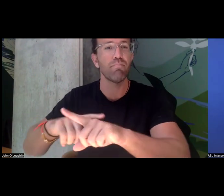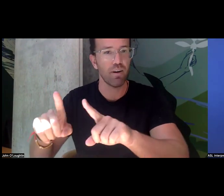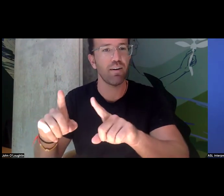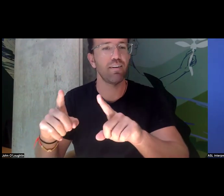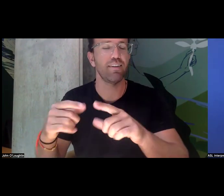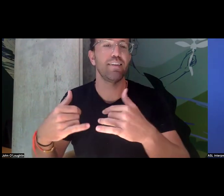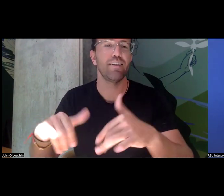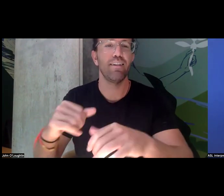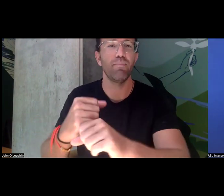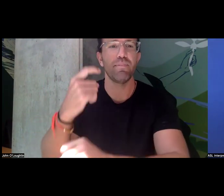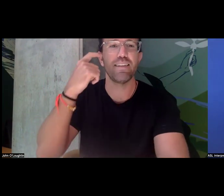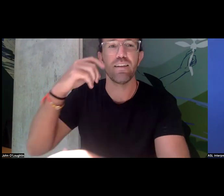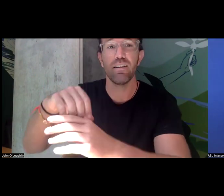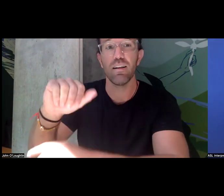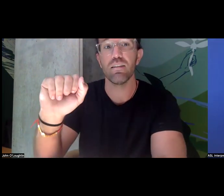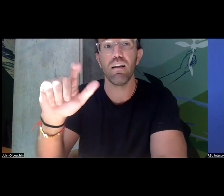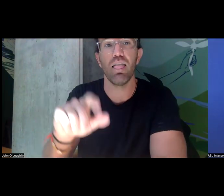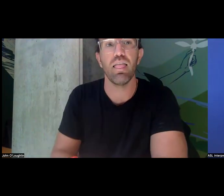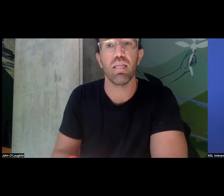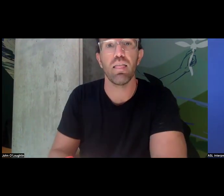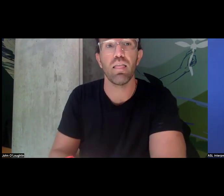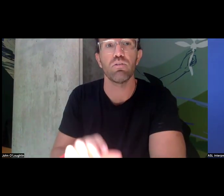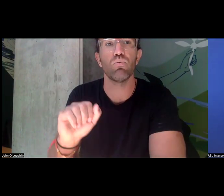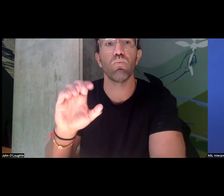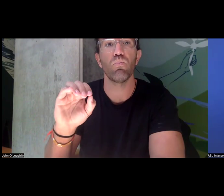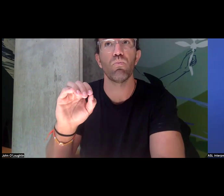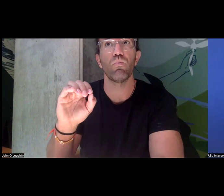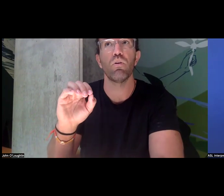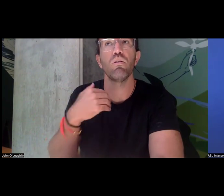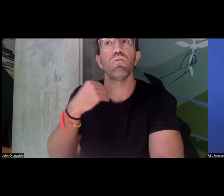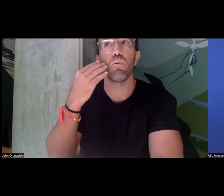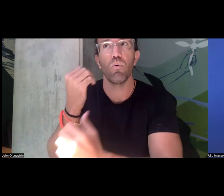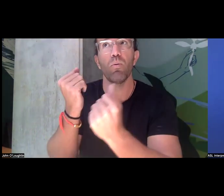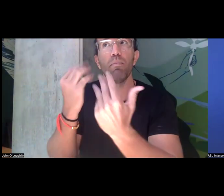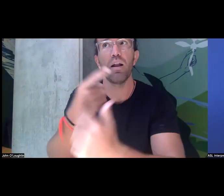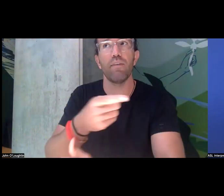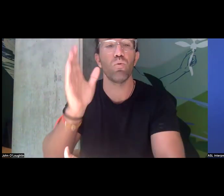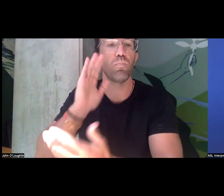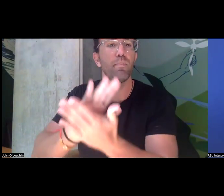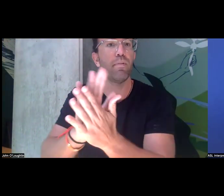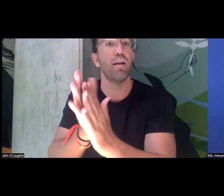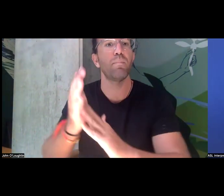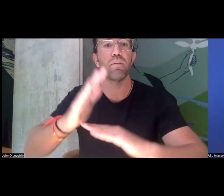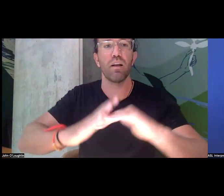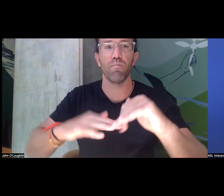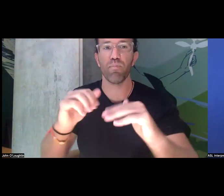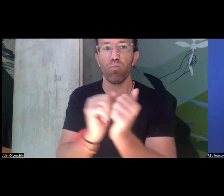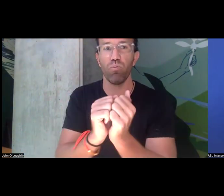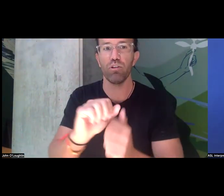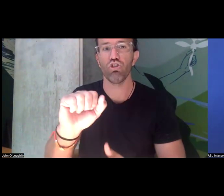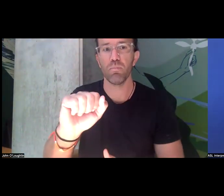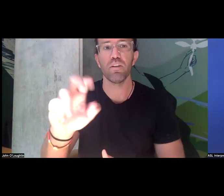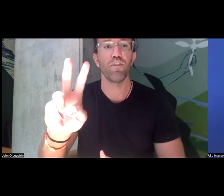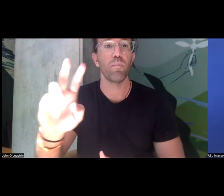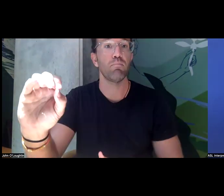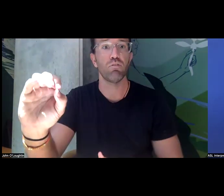grammatically correct in English, it still makes sense in American Sign Language. So I know many of you